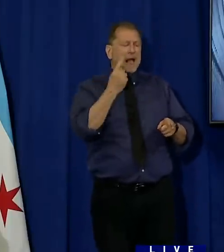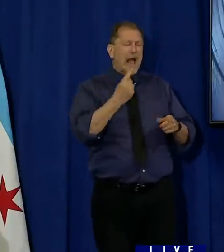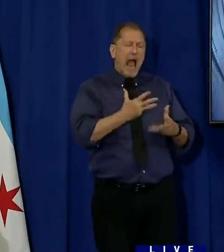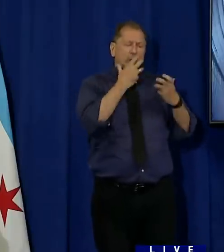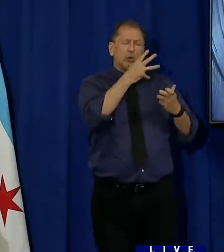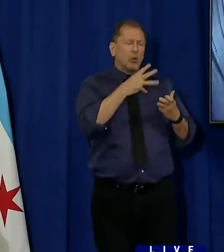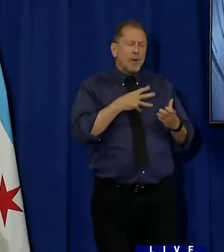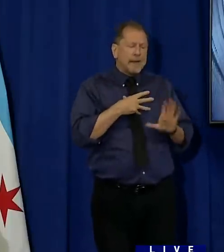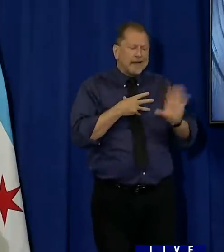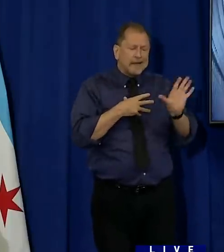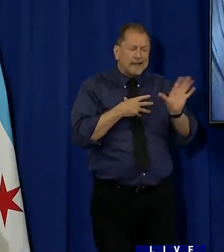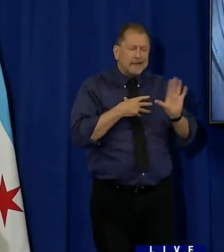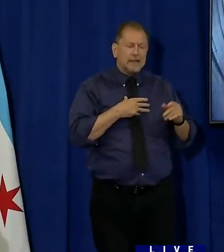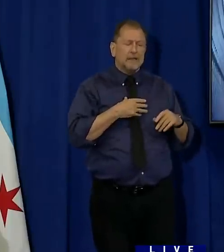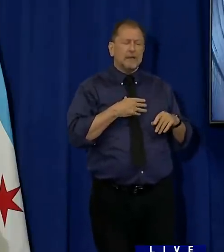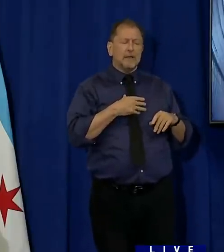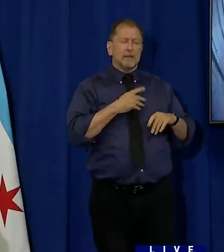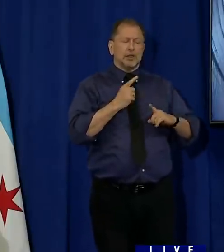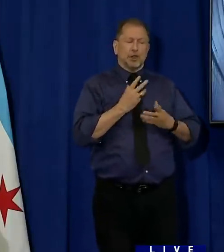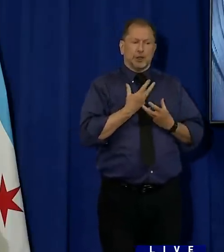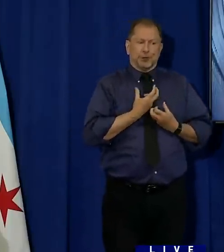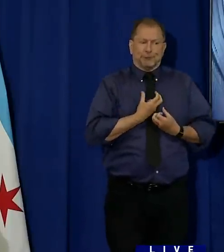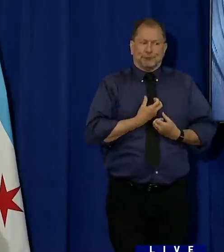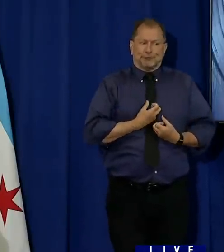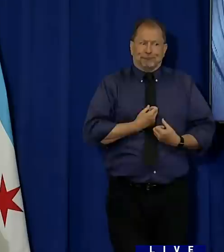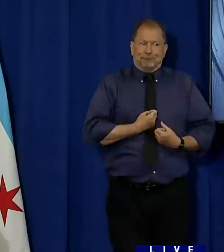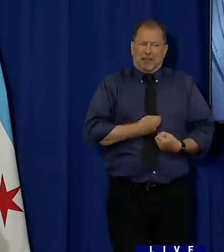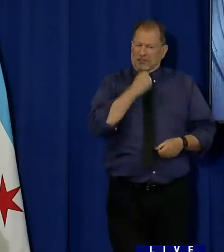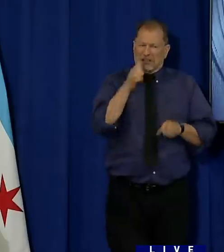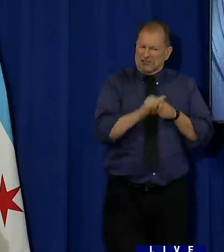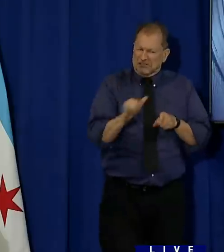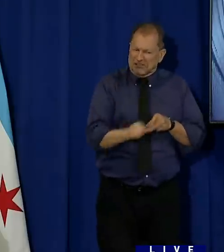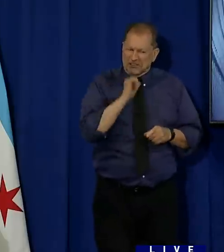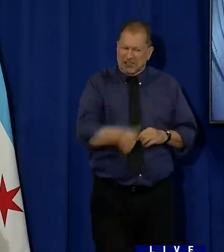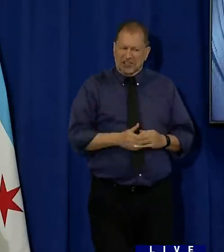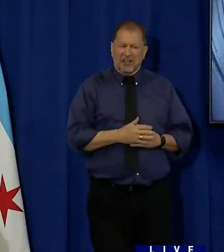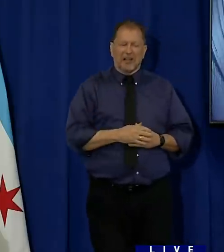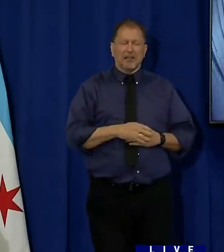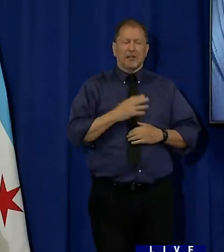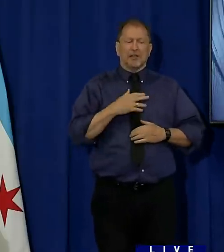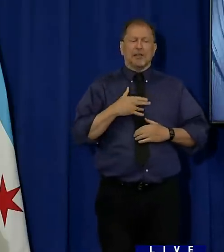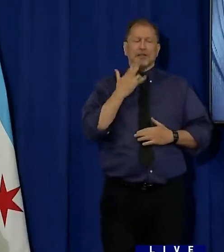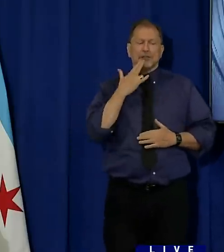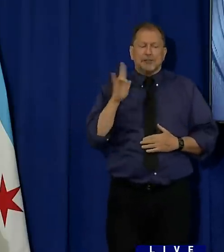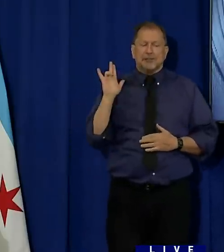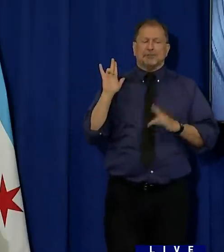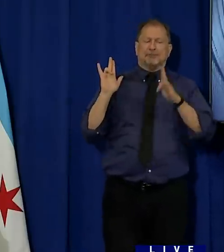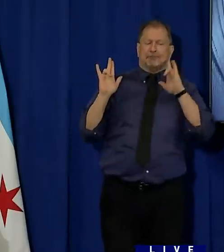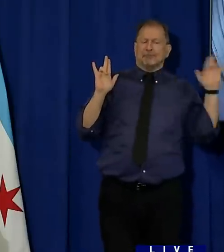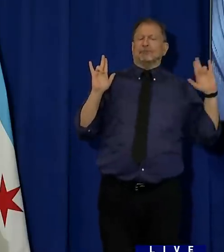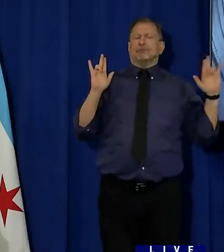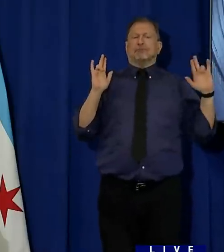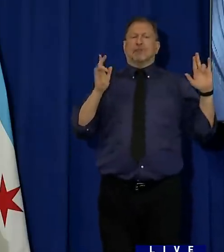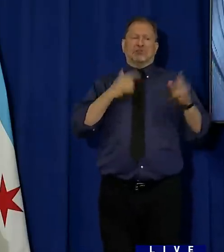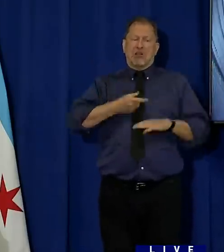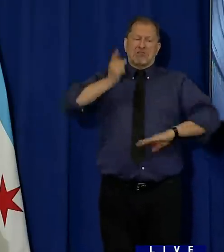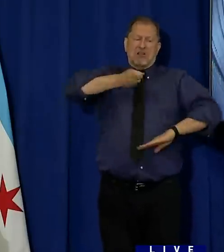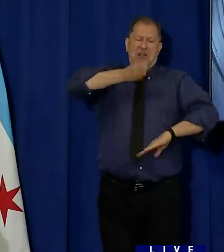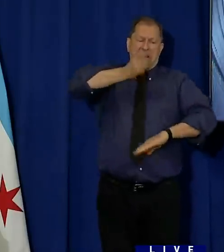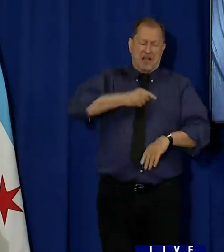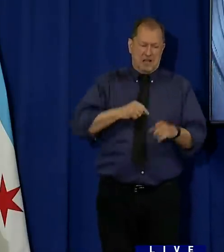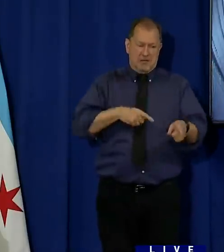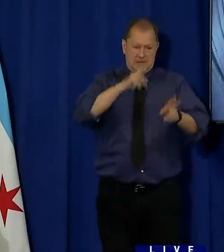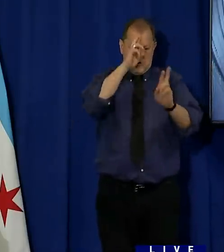woman. Don't scold. Don't curse. Keep it together. Be respectable